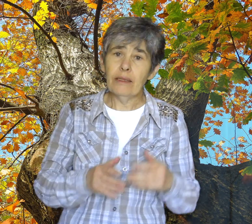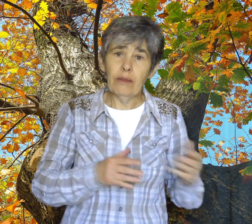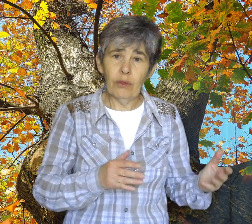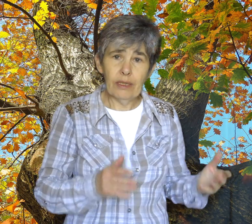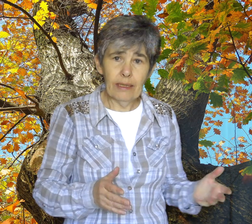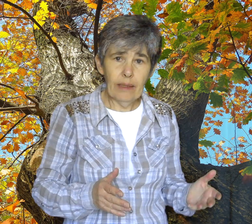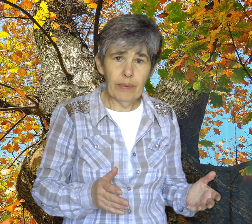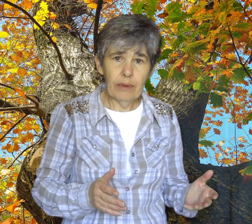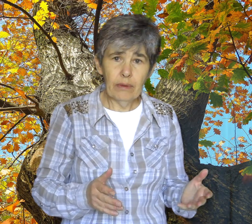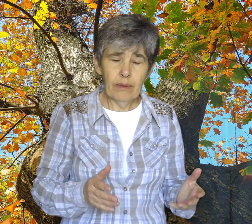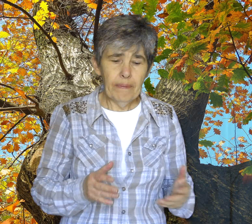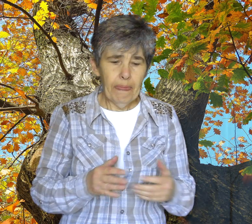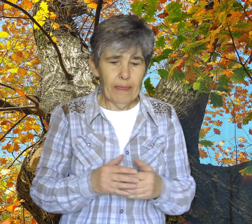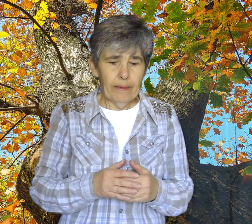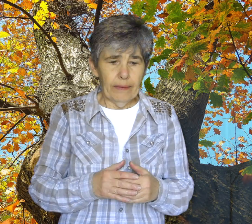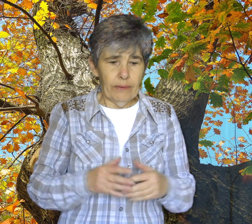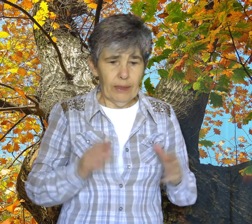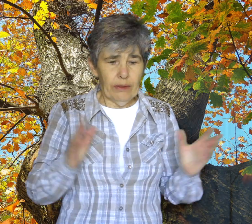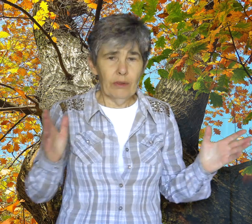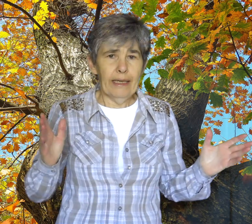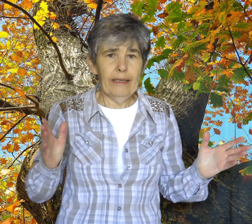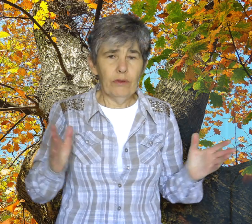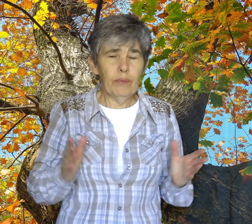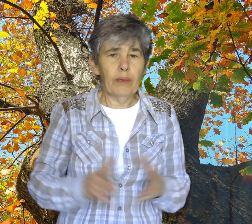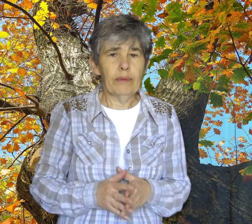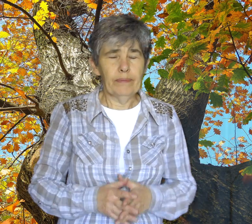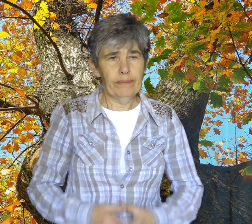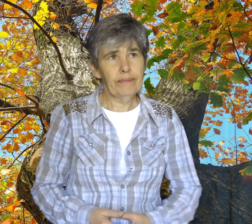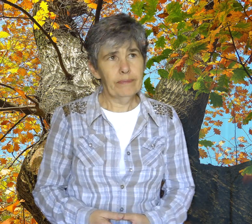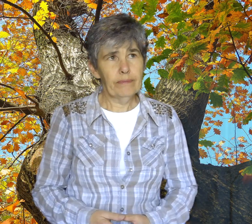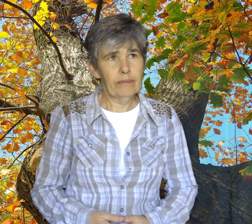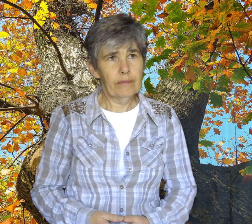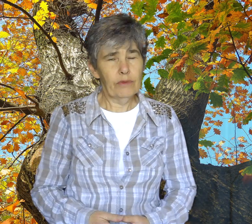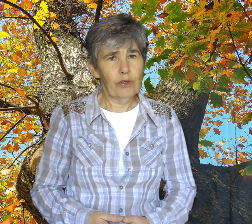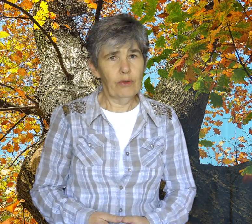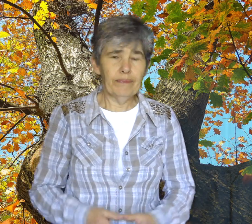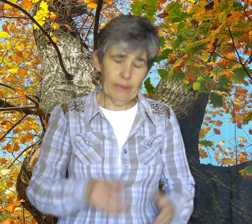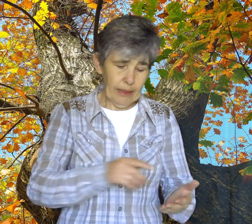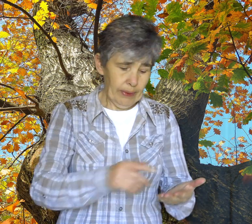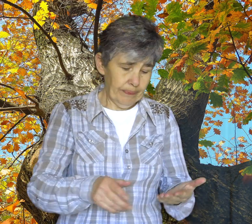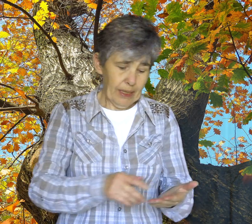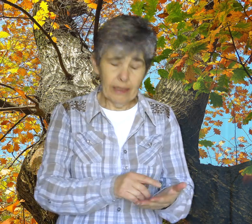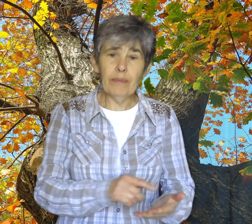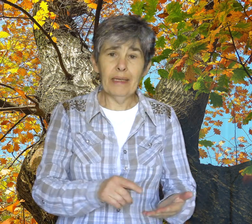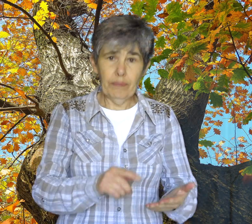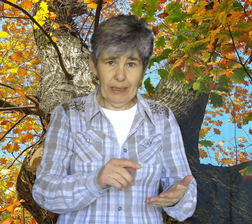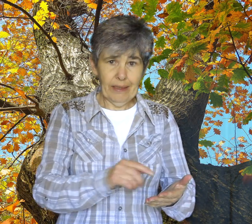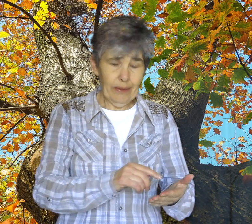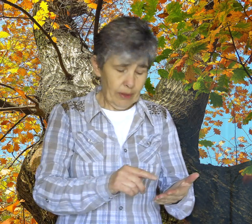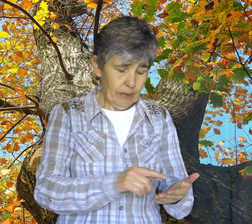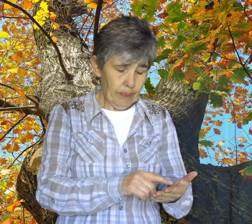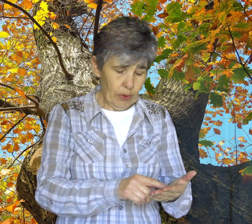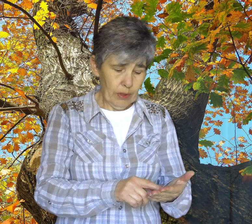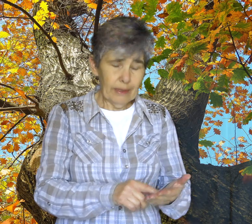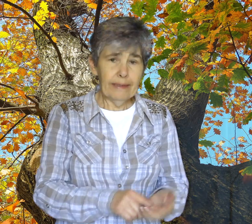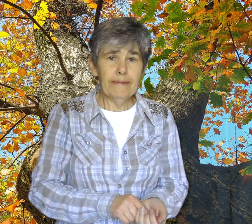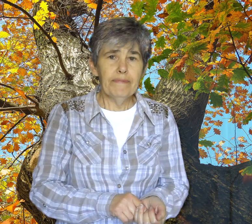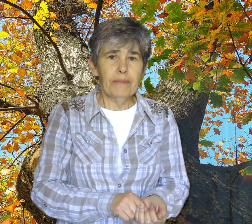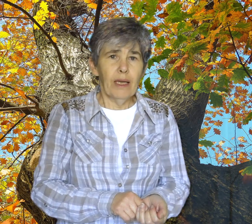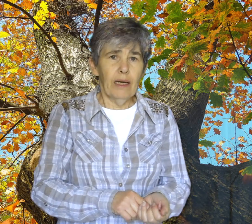go to sleep. Right, okay, no problem. So, anyway, Isabelle picked out this book. And